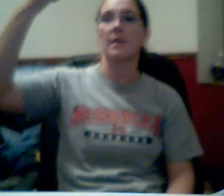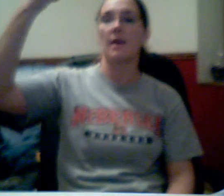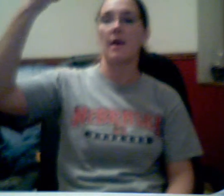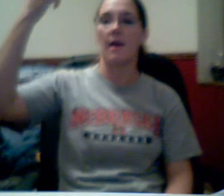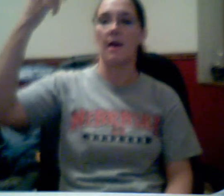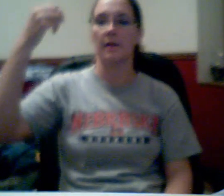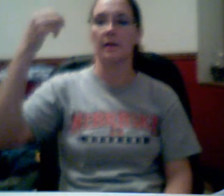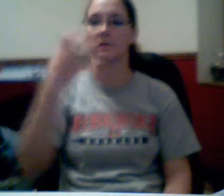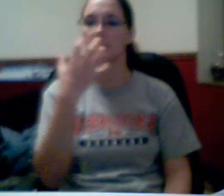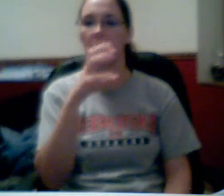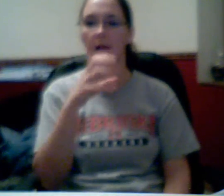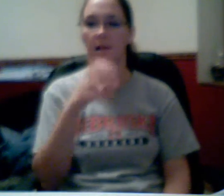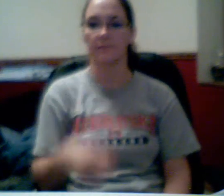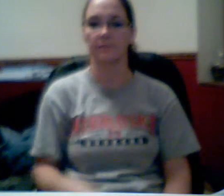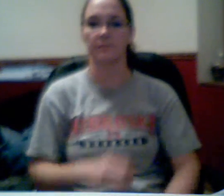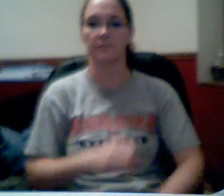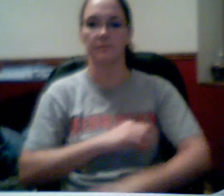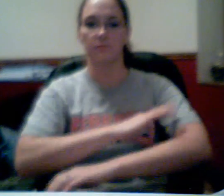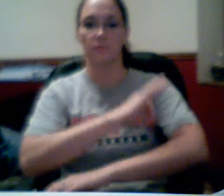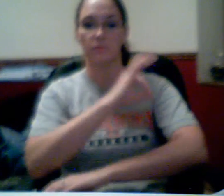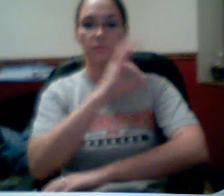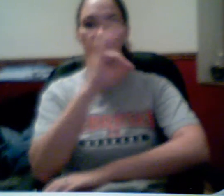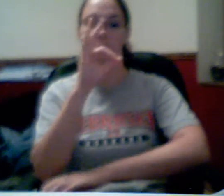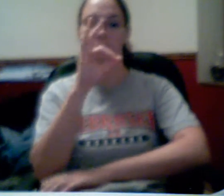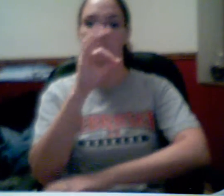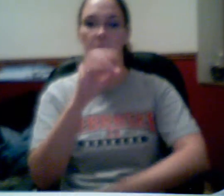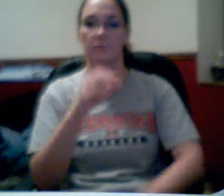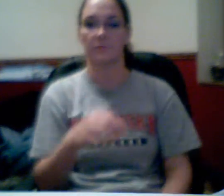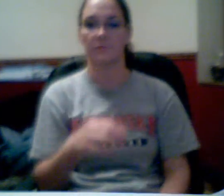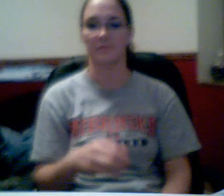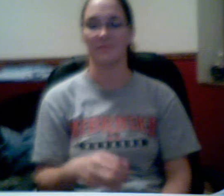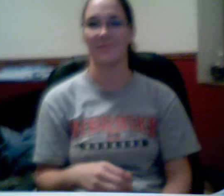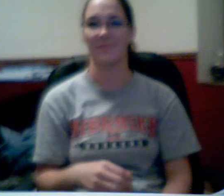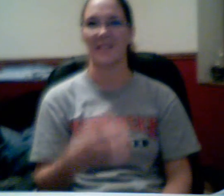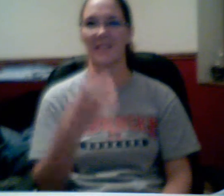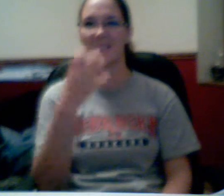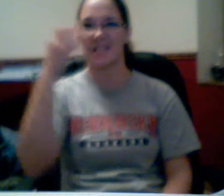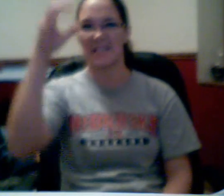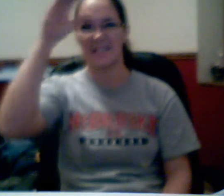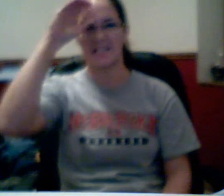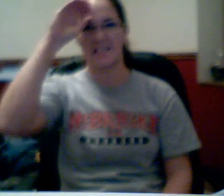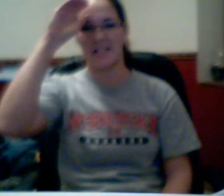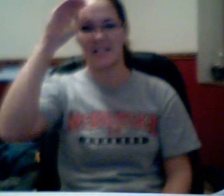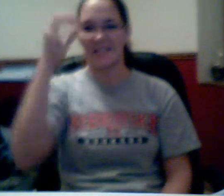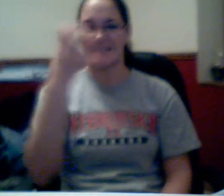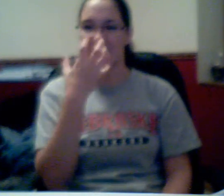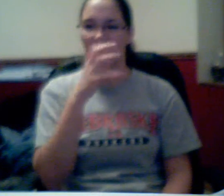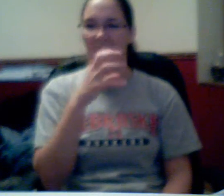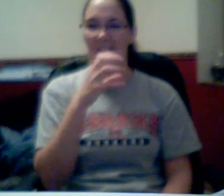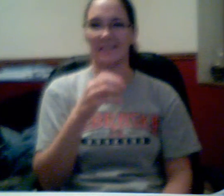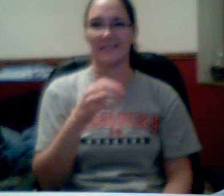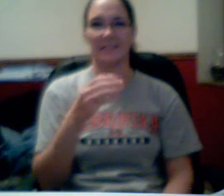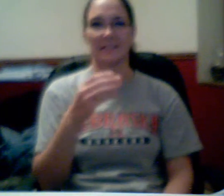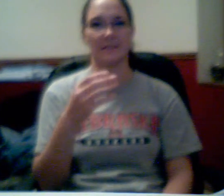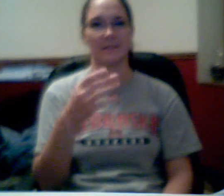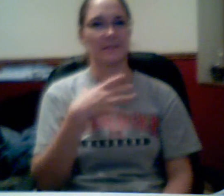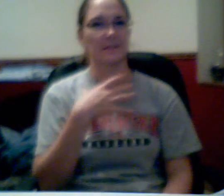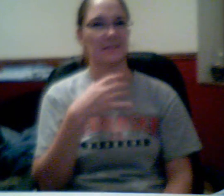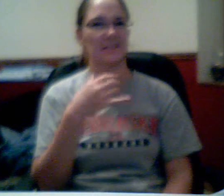sun blazed as hotly as at noon. The wind was scorching hot, but Pa had hours of mowing yet to do before